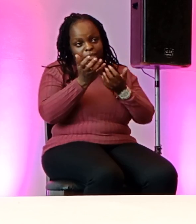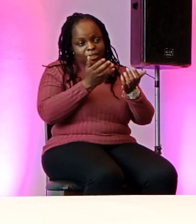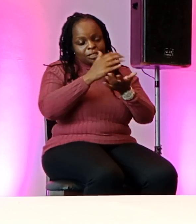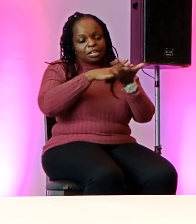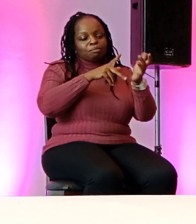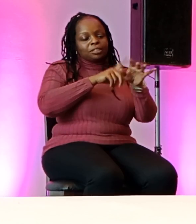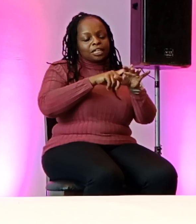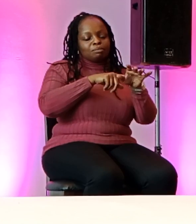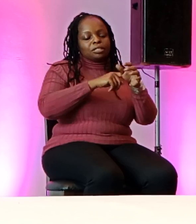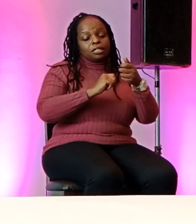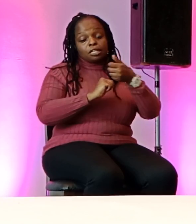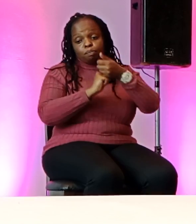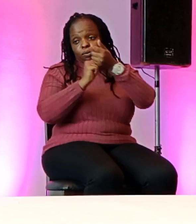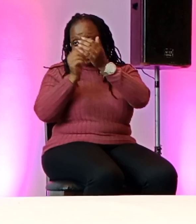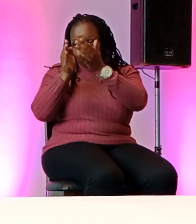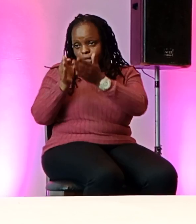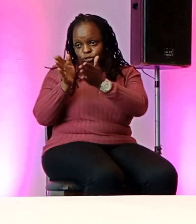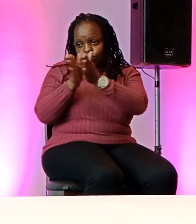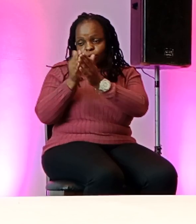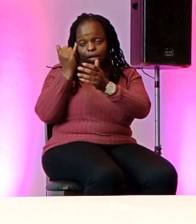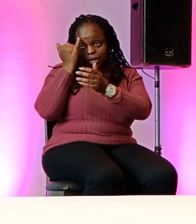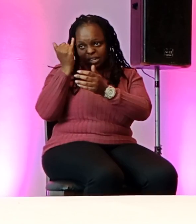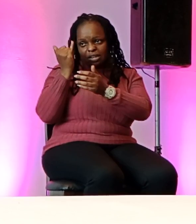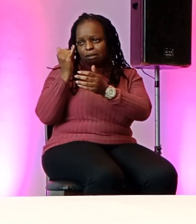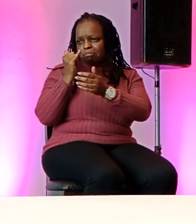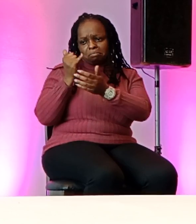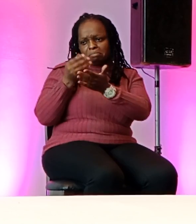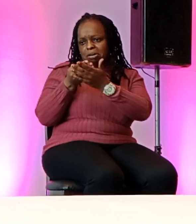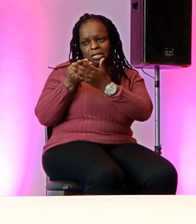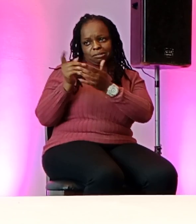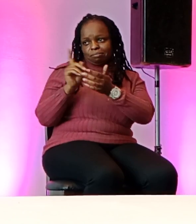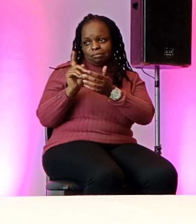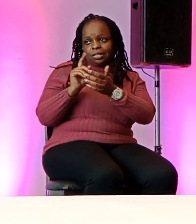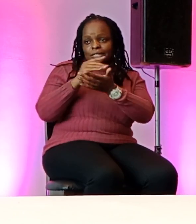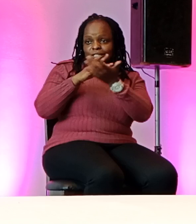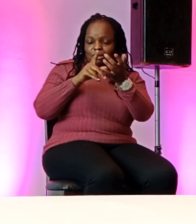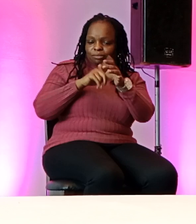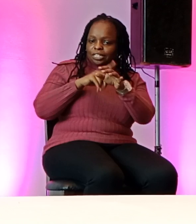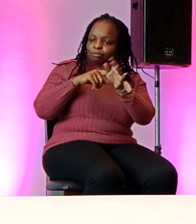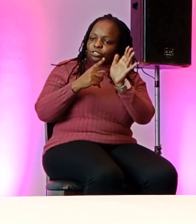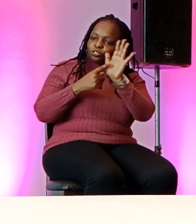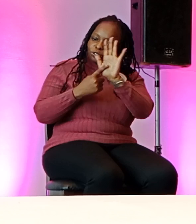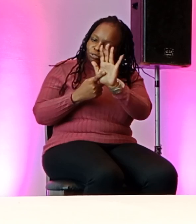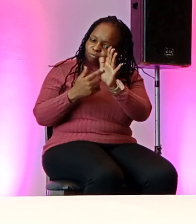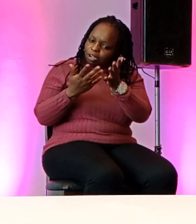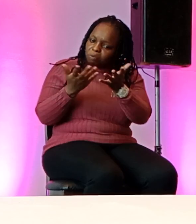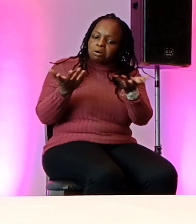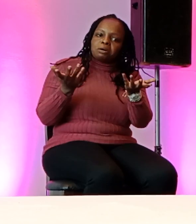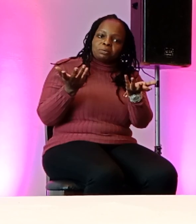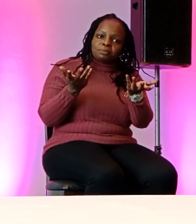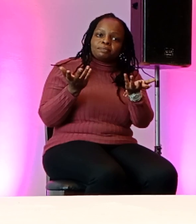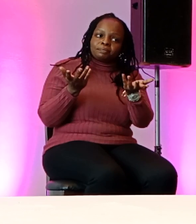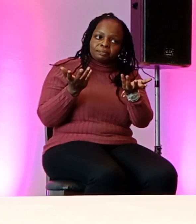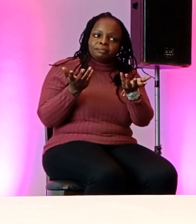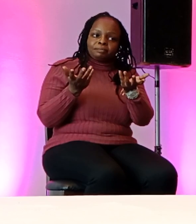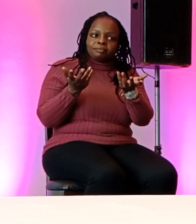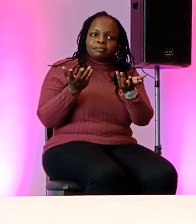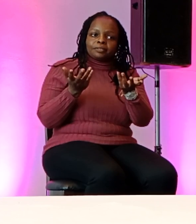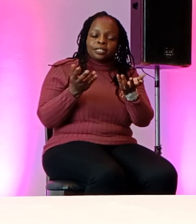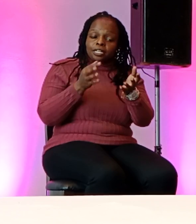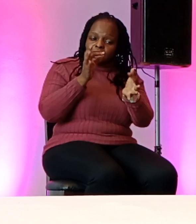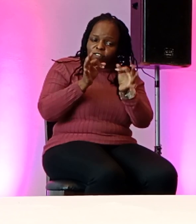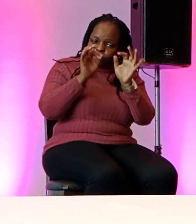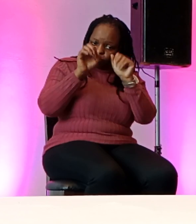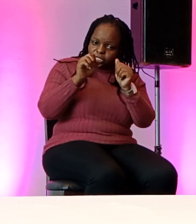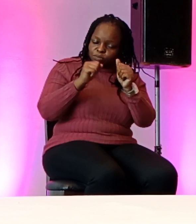Sometimes you just support somebody with an idea, not even money. Sometimes just showing them where to look. And if you